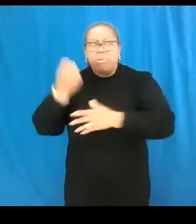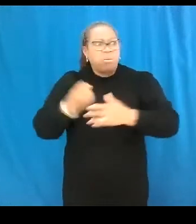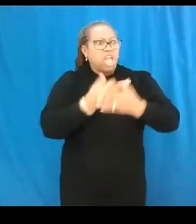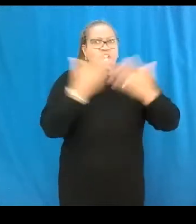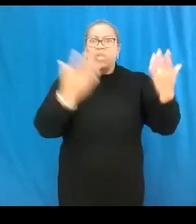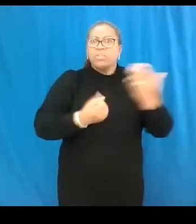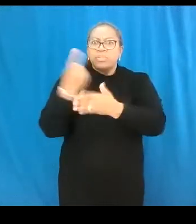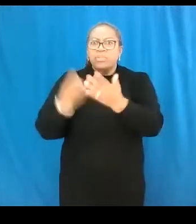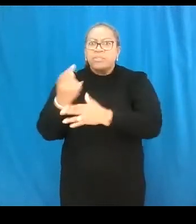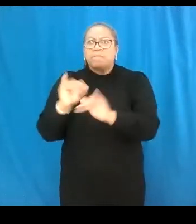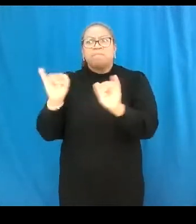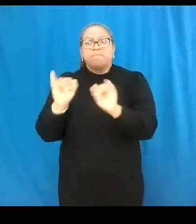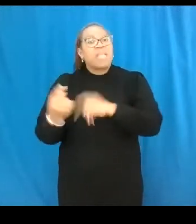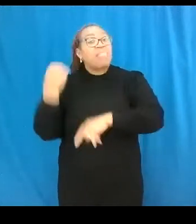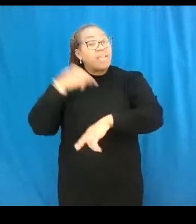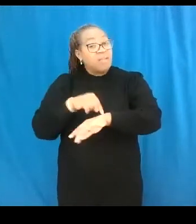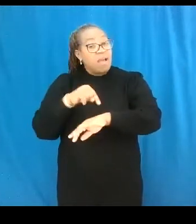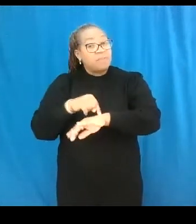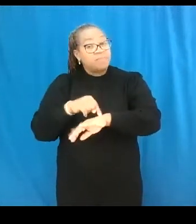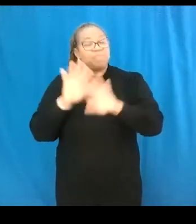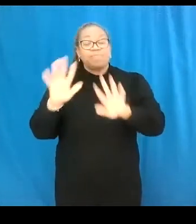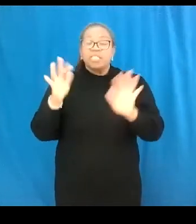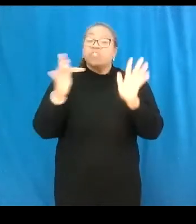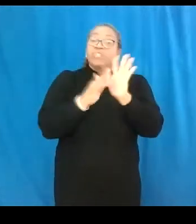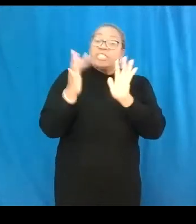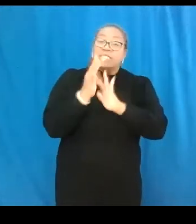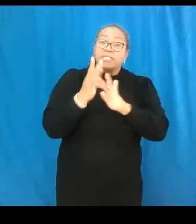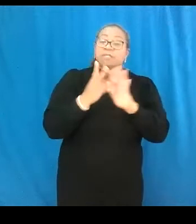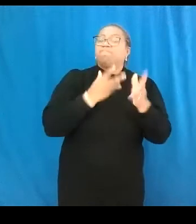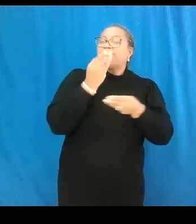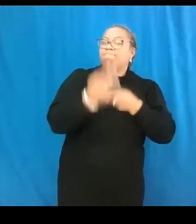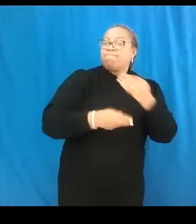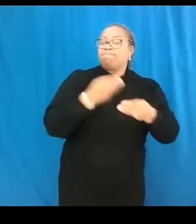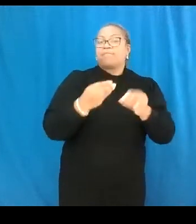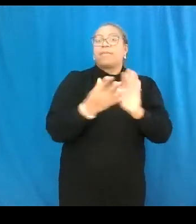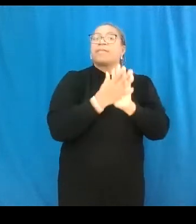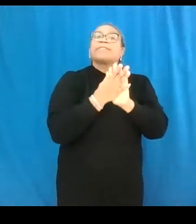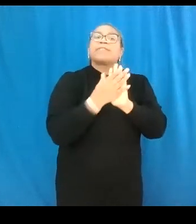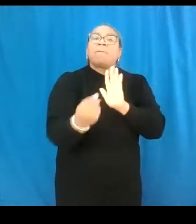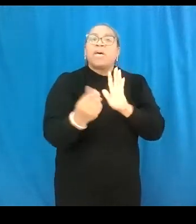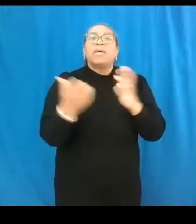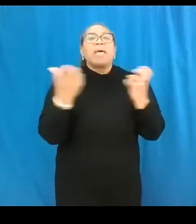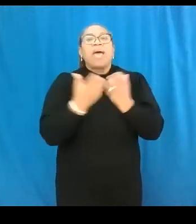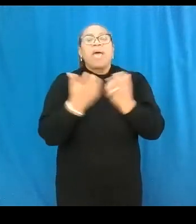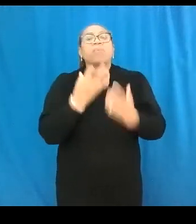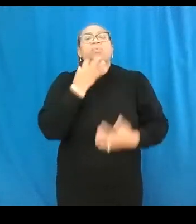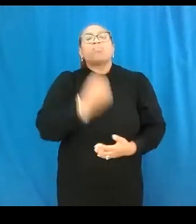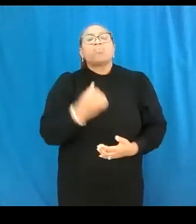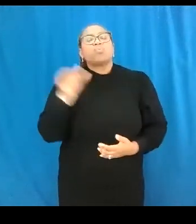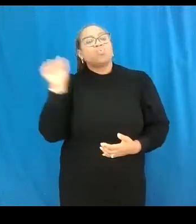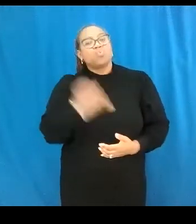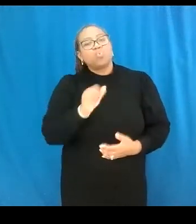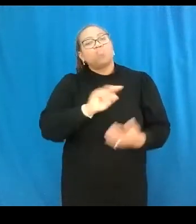this very context, Jesus gives 4 illustrations on how the everyday Jew should respond to